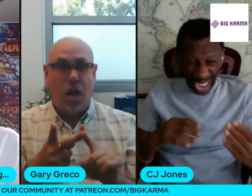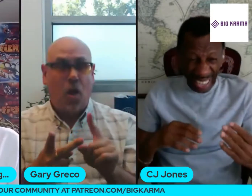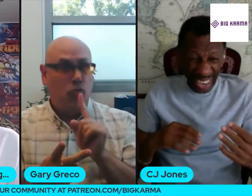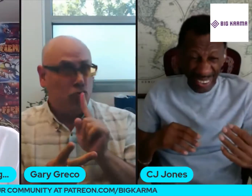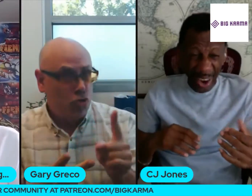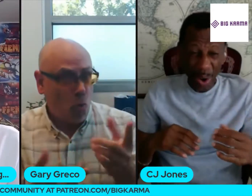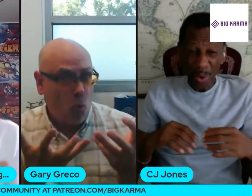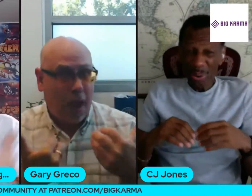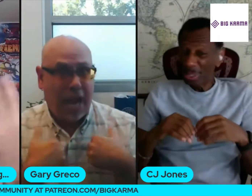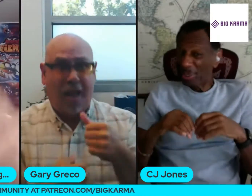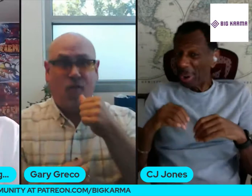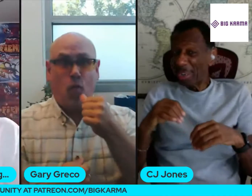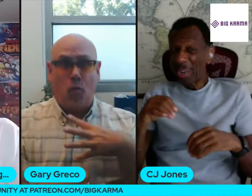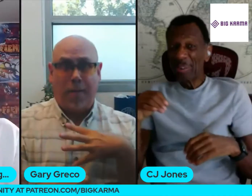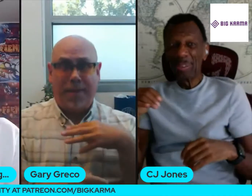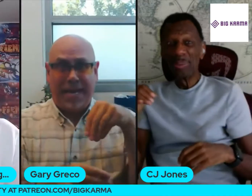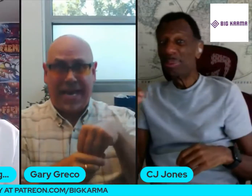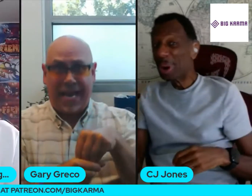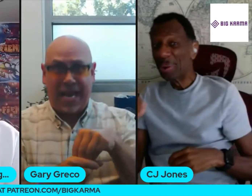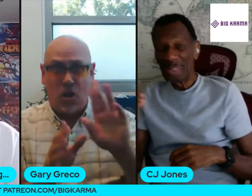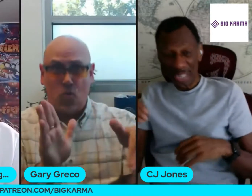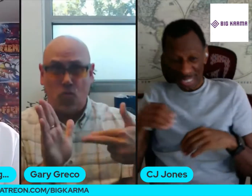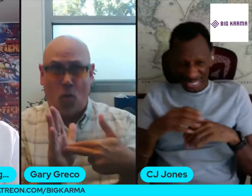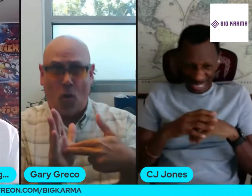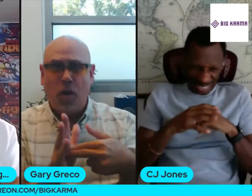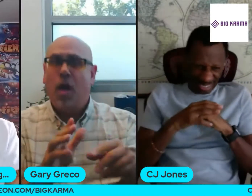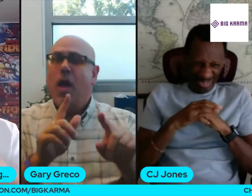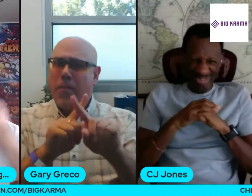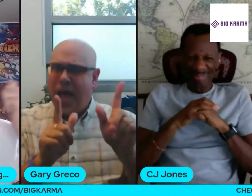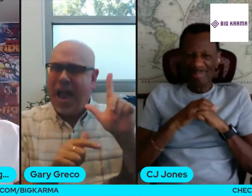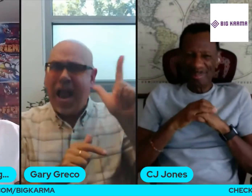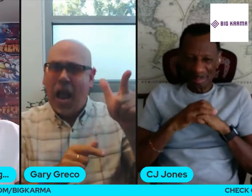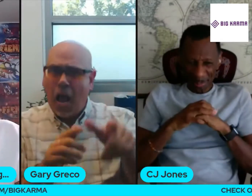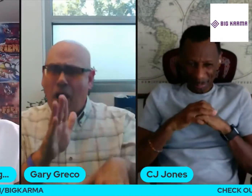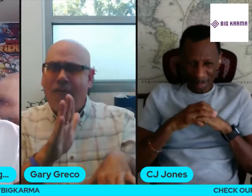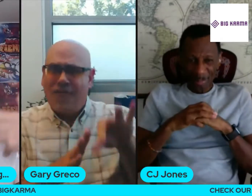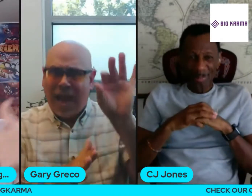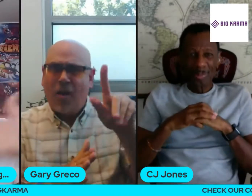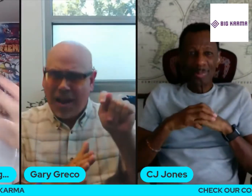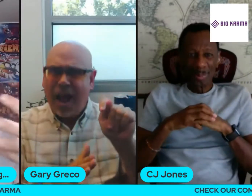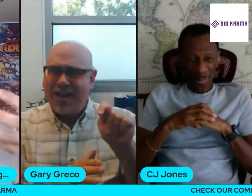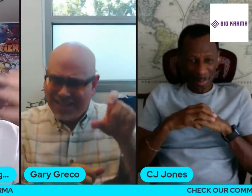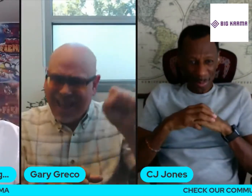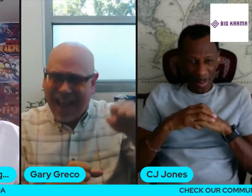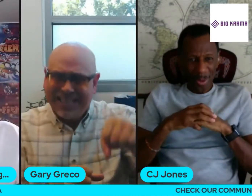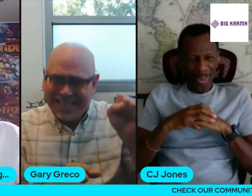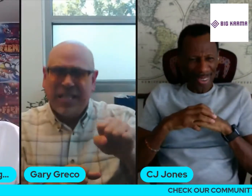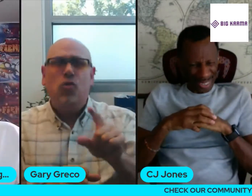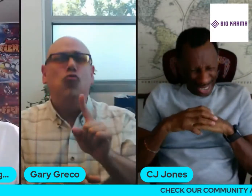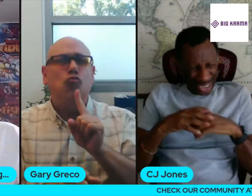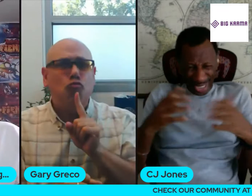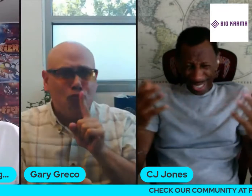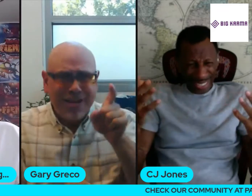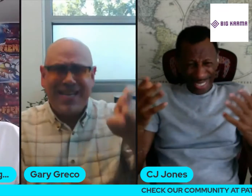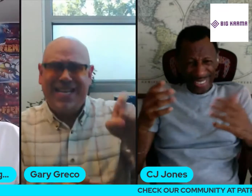audience wants that? And it turns out, yes, they did. We just want great